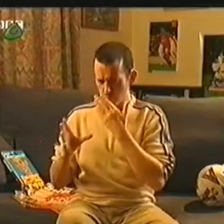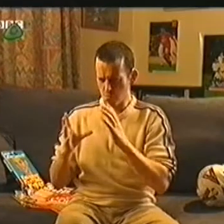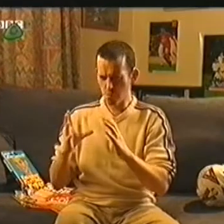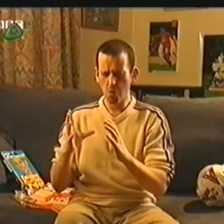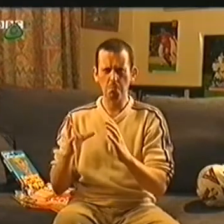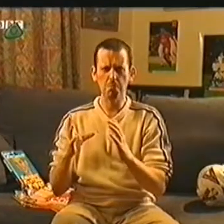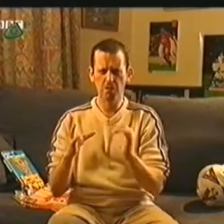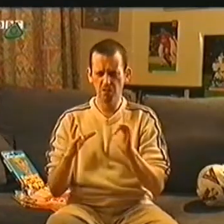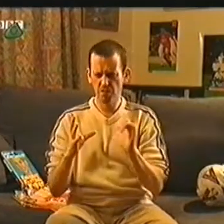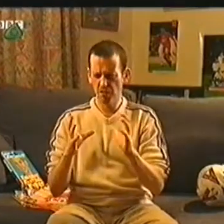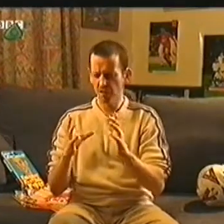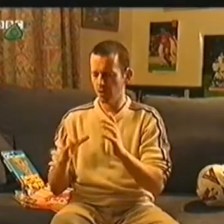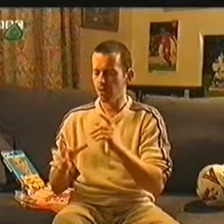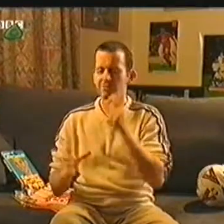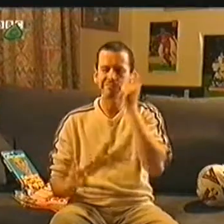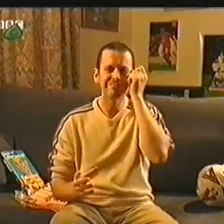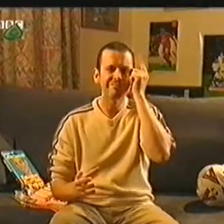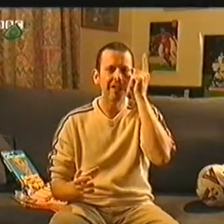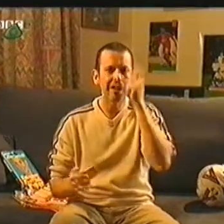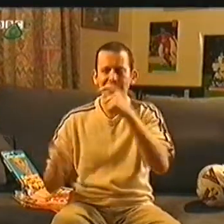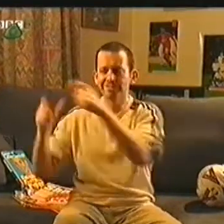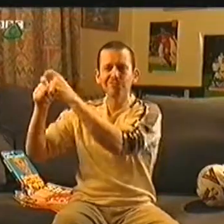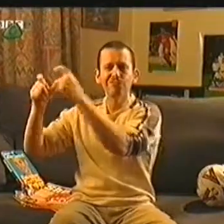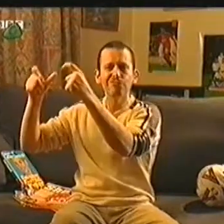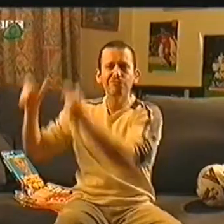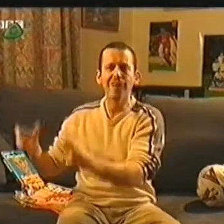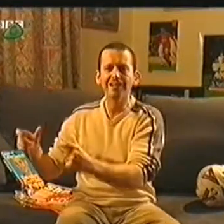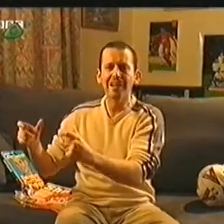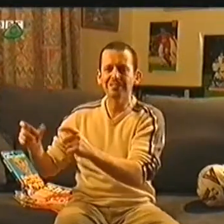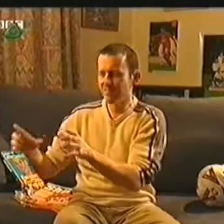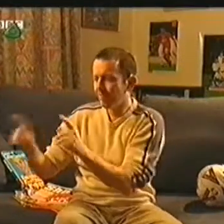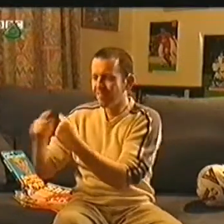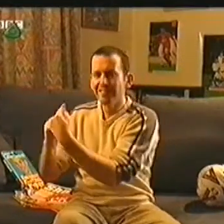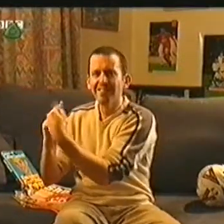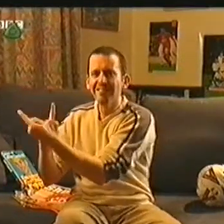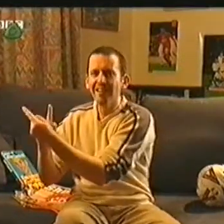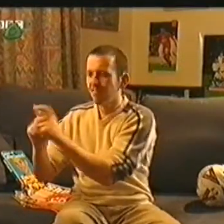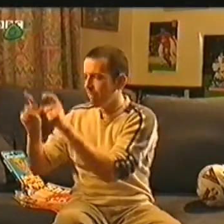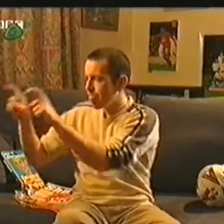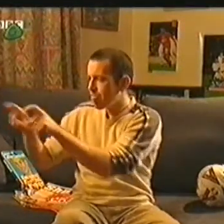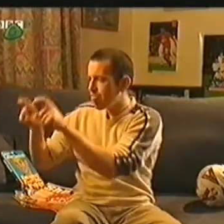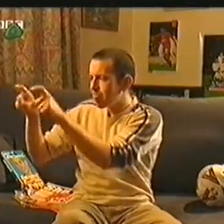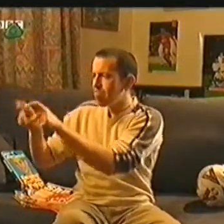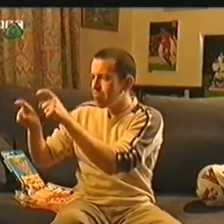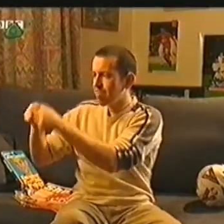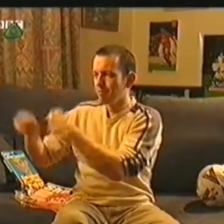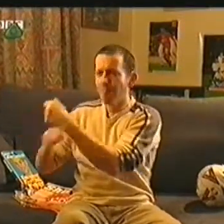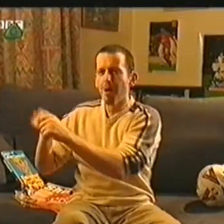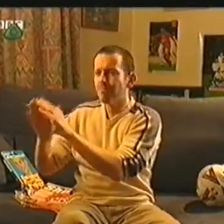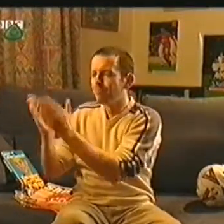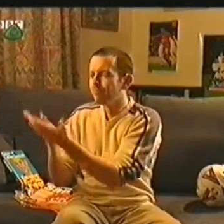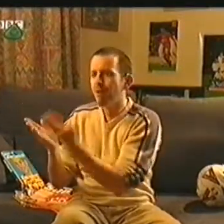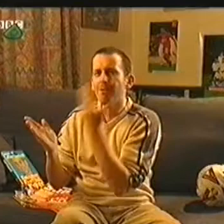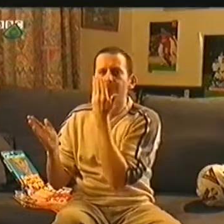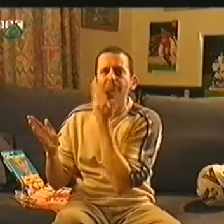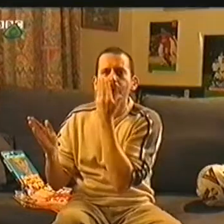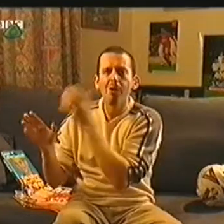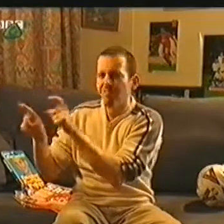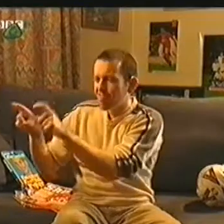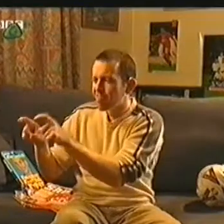The ball felt warm. Of course, he'd left it in the corner by the radiator, as he did every night. But what had made the ball roll by